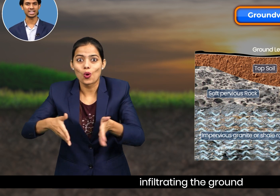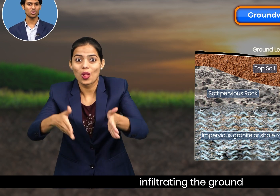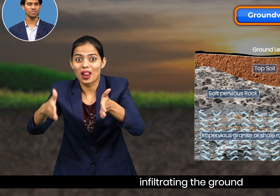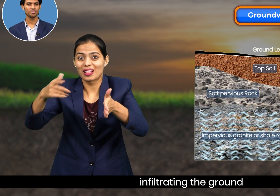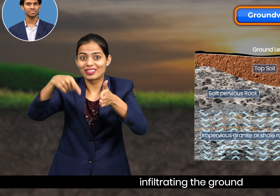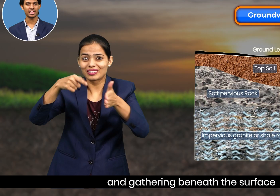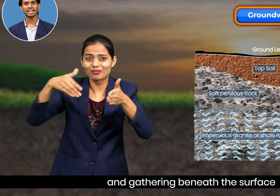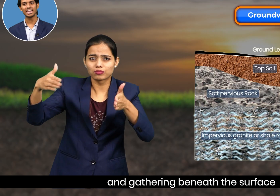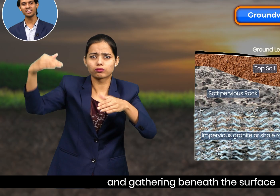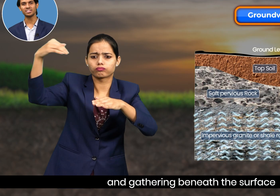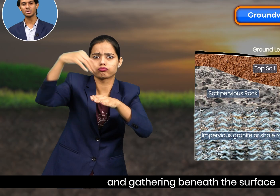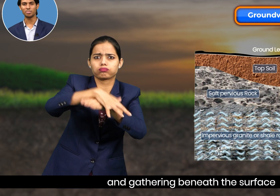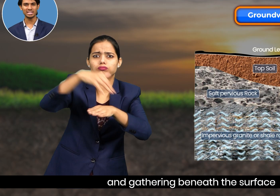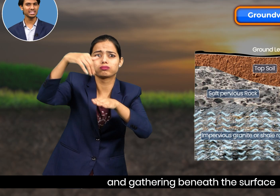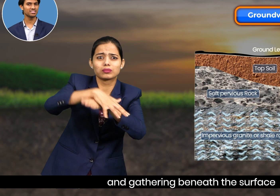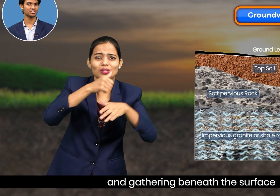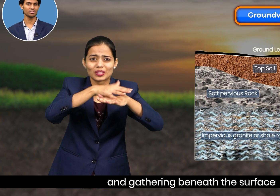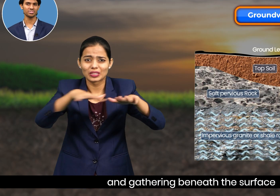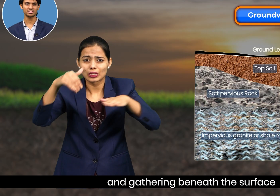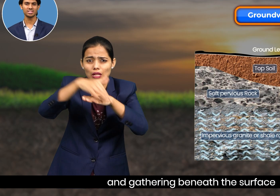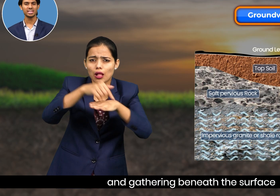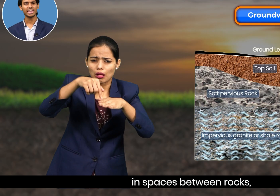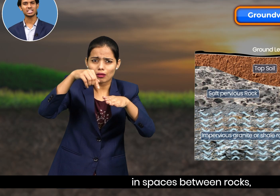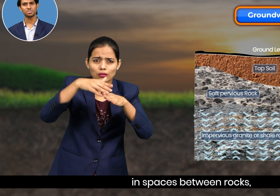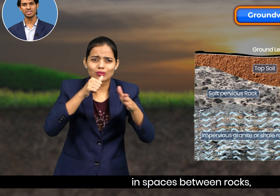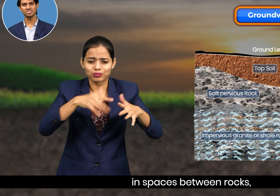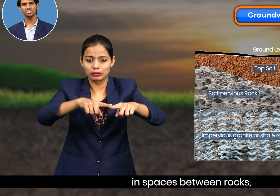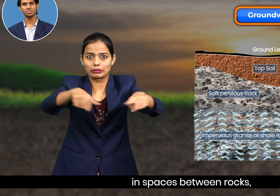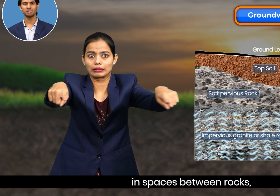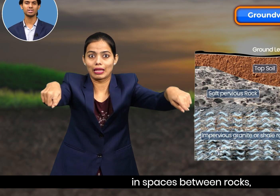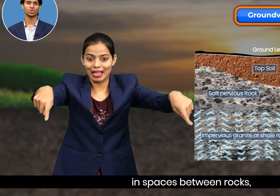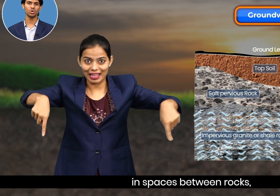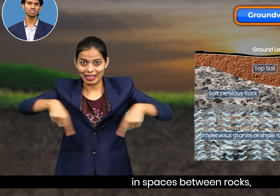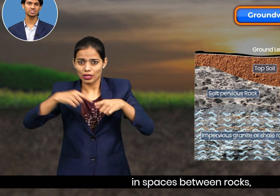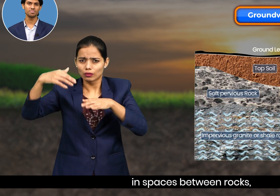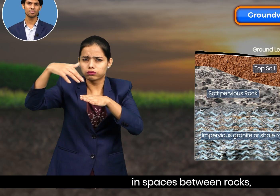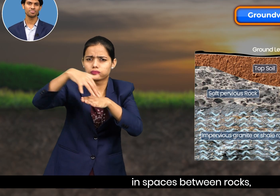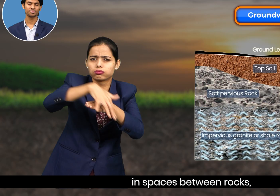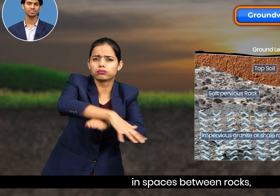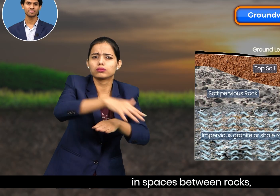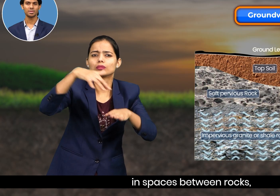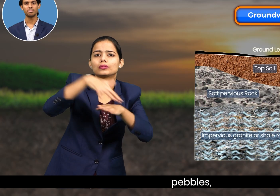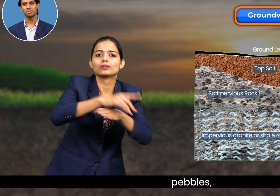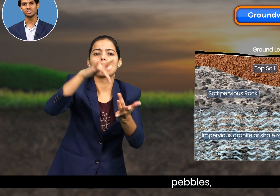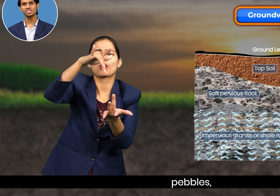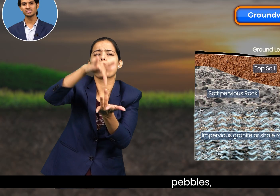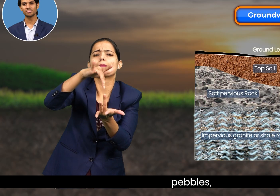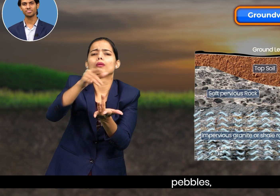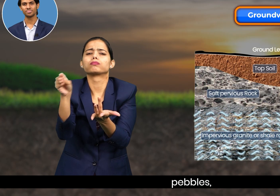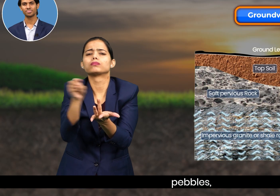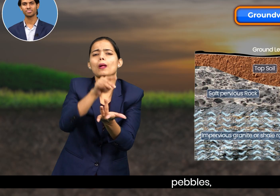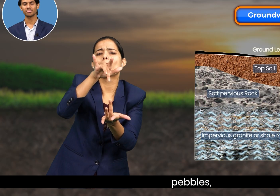infiltrating the ground and gathering beneath the surface in spaces between rocks,